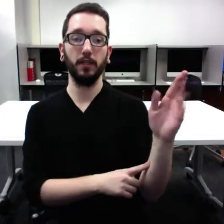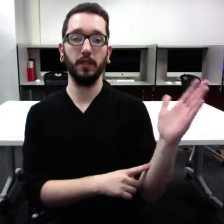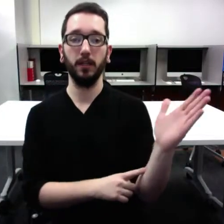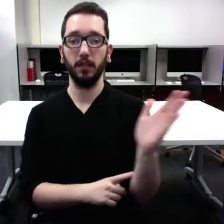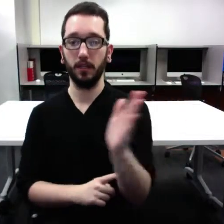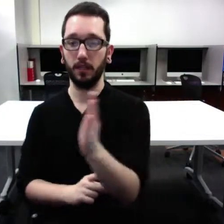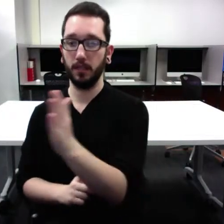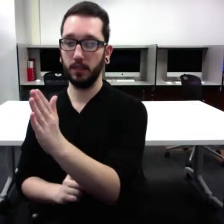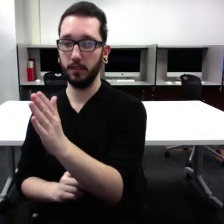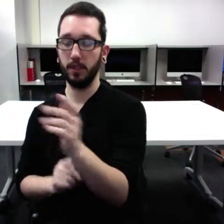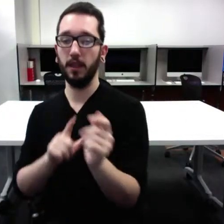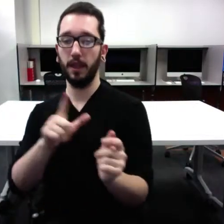left.